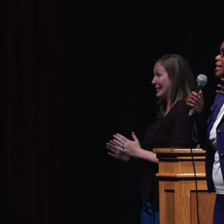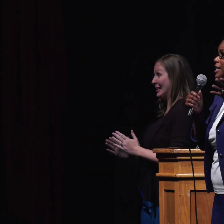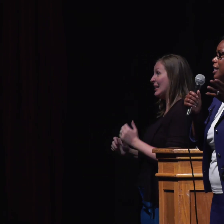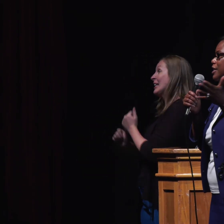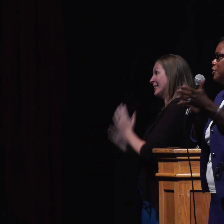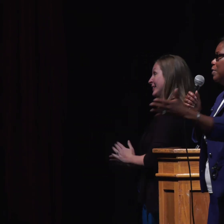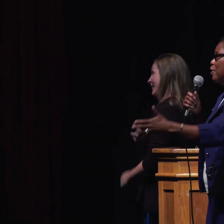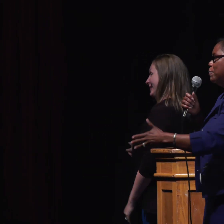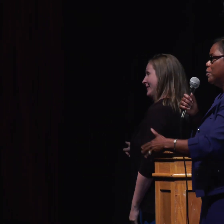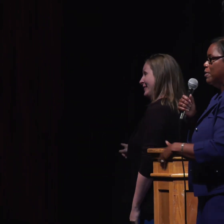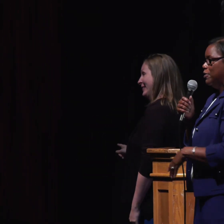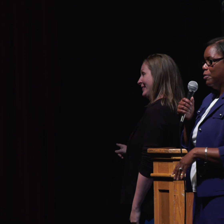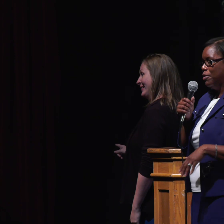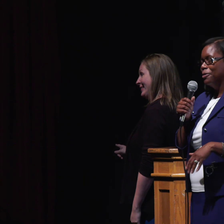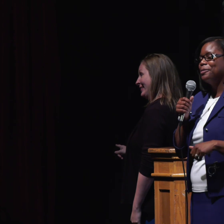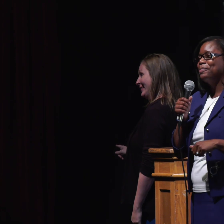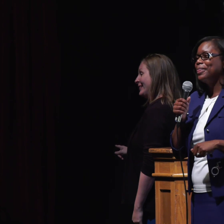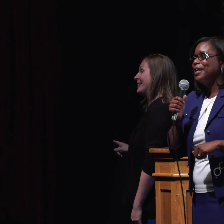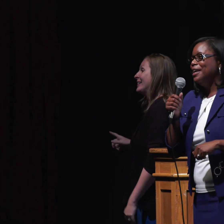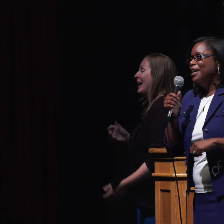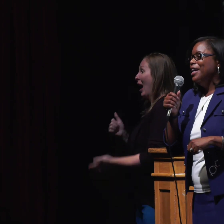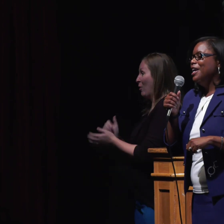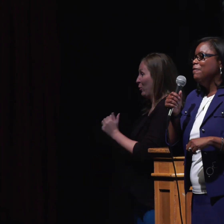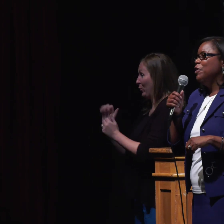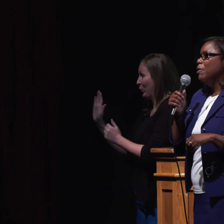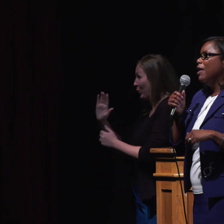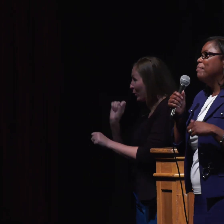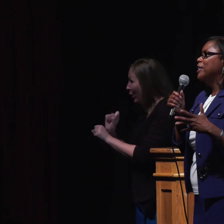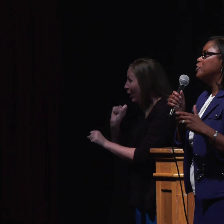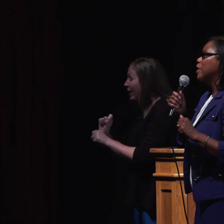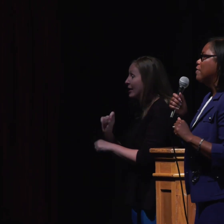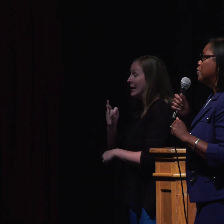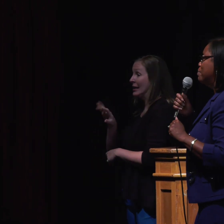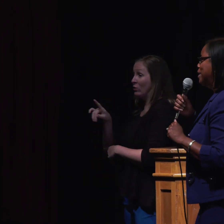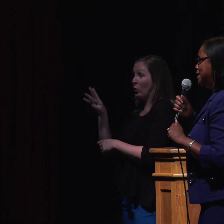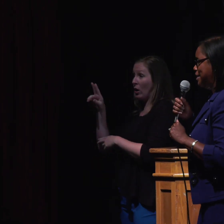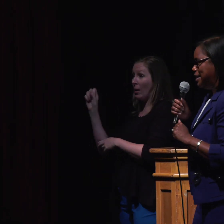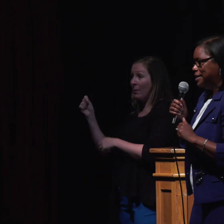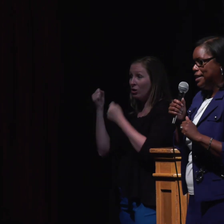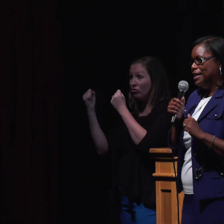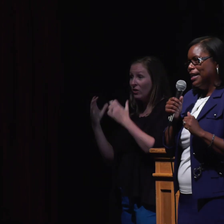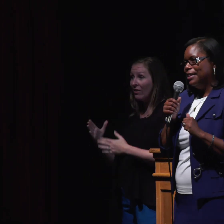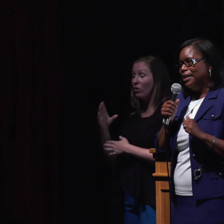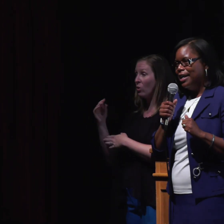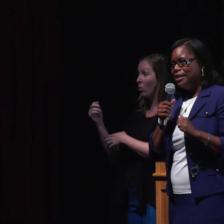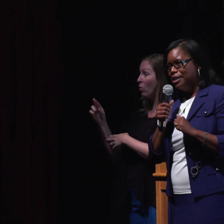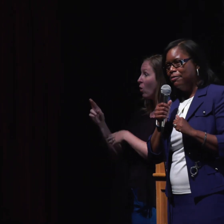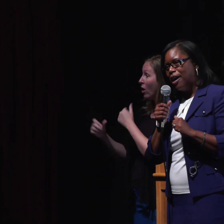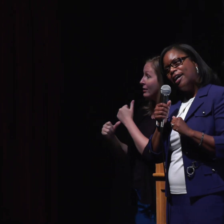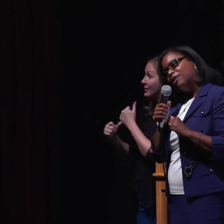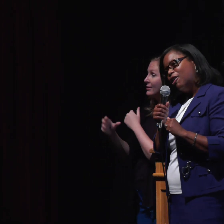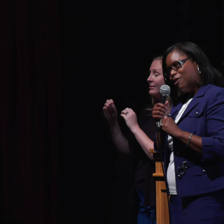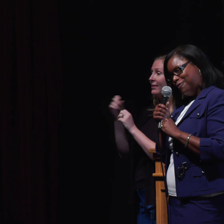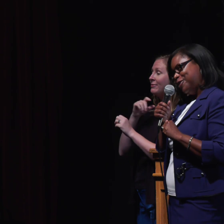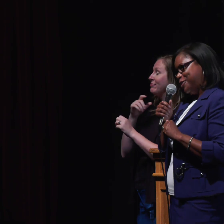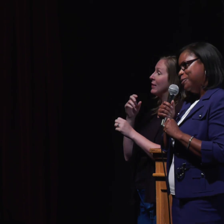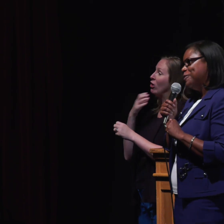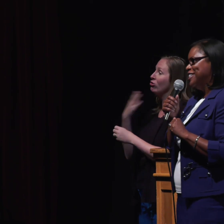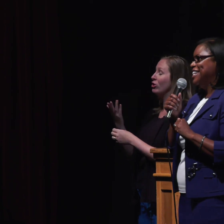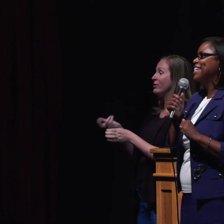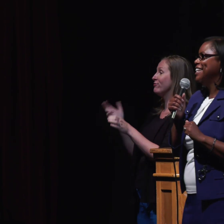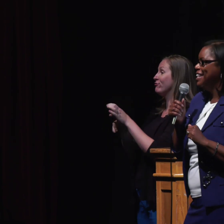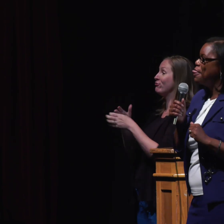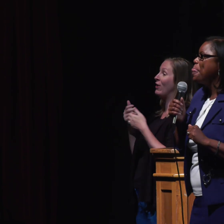the assistant to help you with your work. If you are a bus driver or bus assistant, nothing like a good ride along for